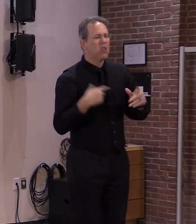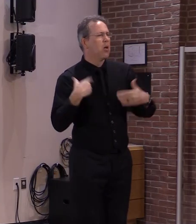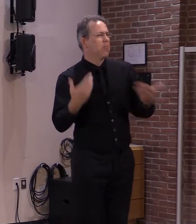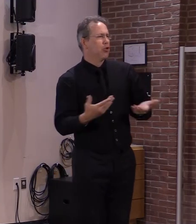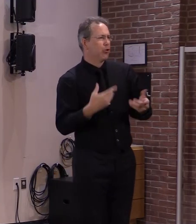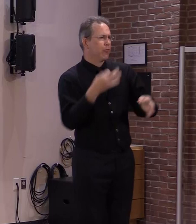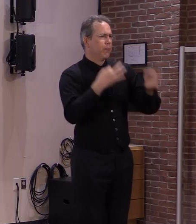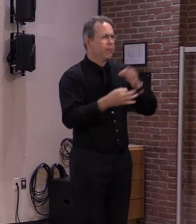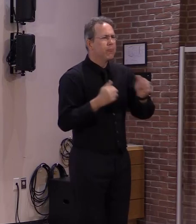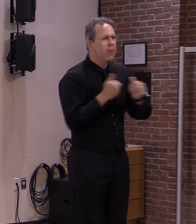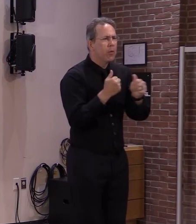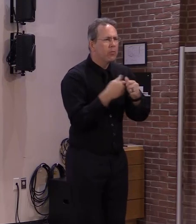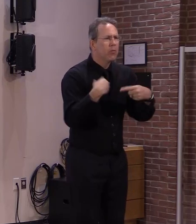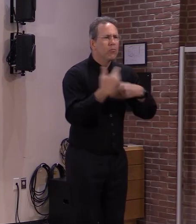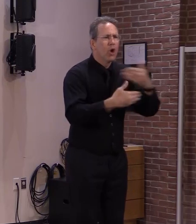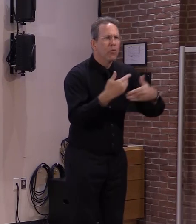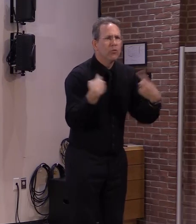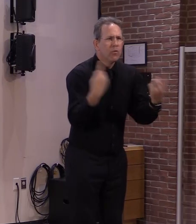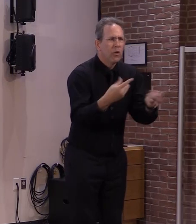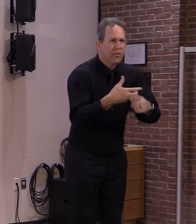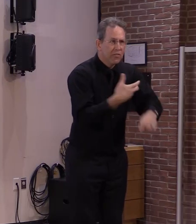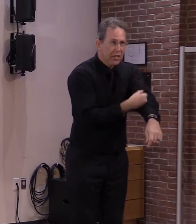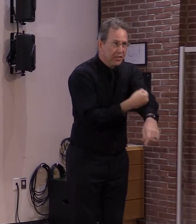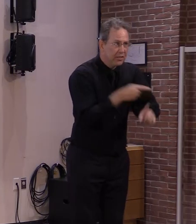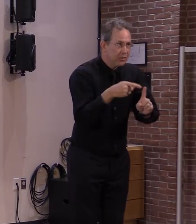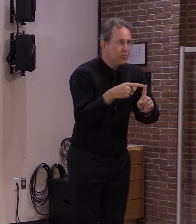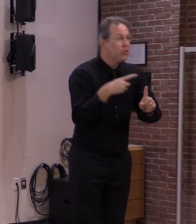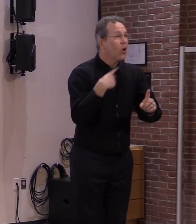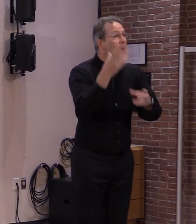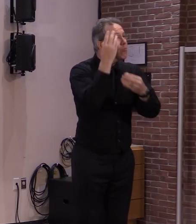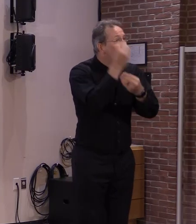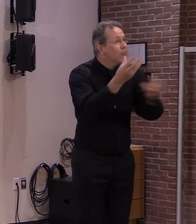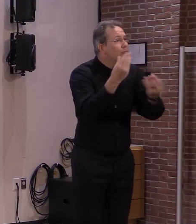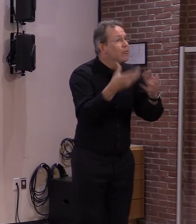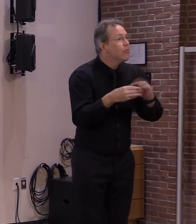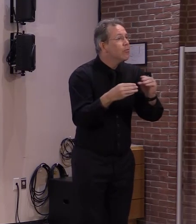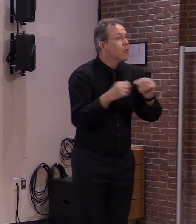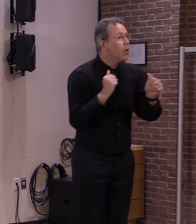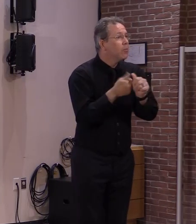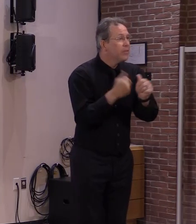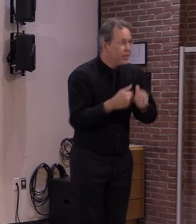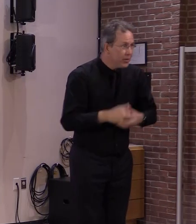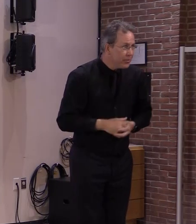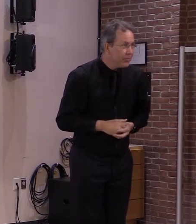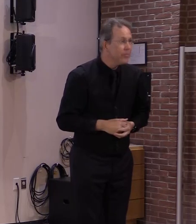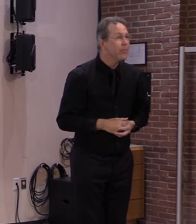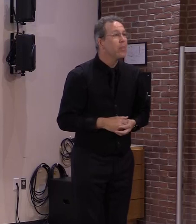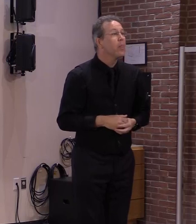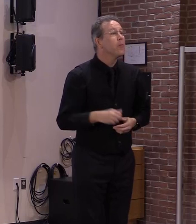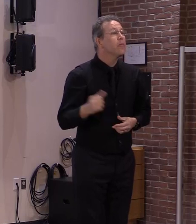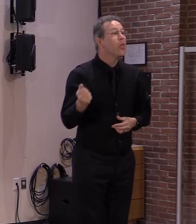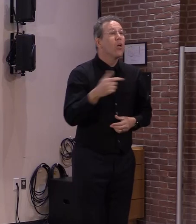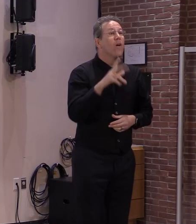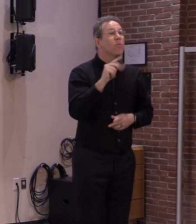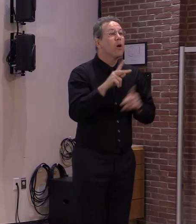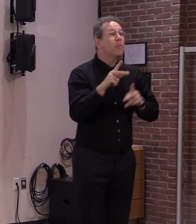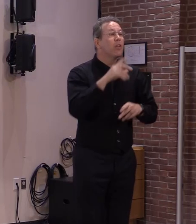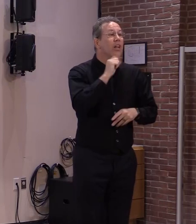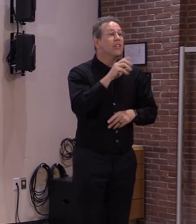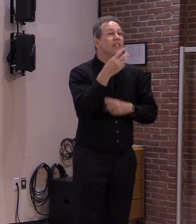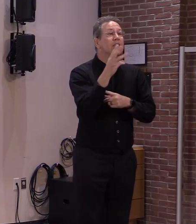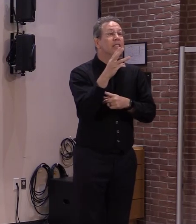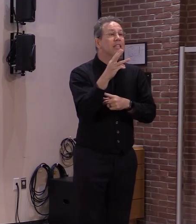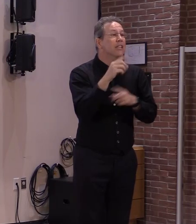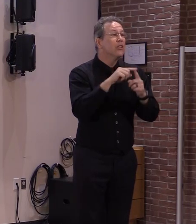that yesterday we reached an important milestone. All Vermonters age 16 and older are now eligible